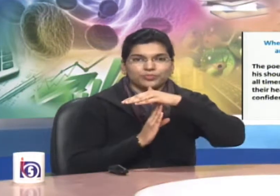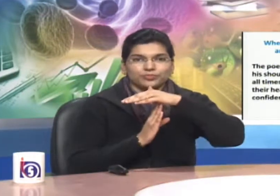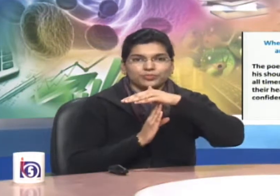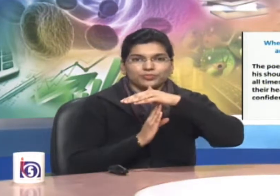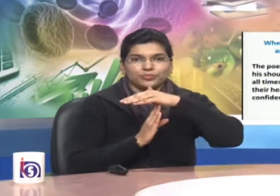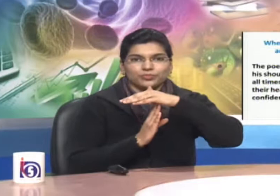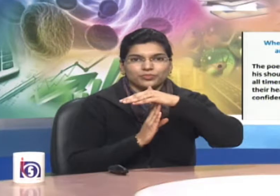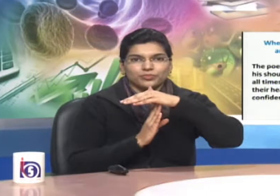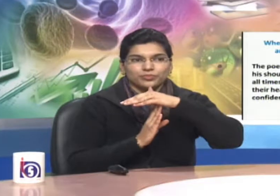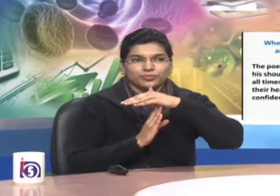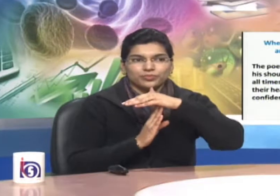Here we take a break.